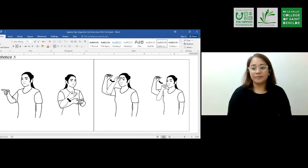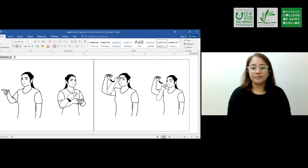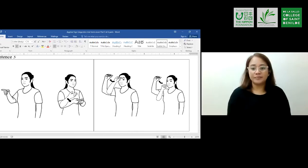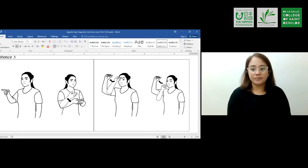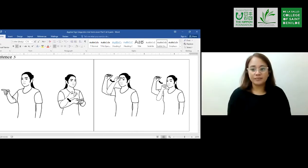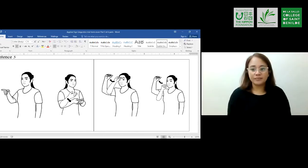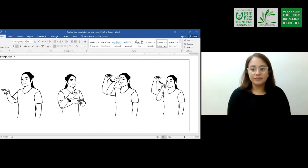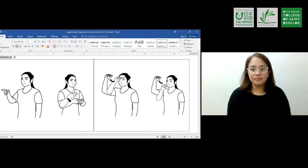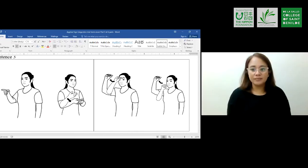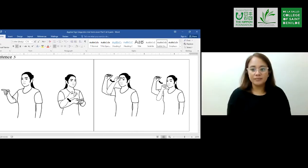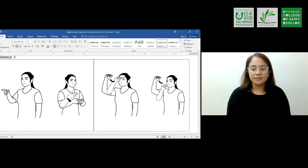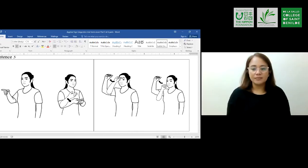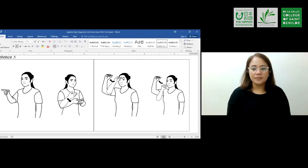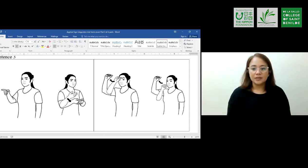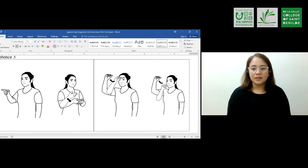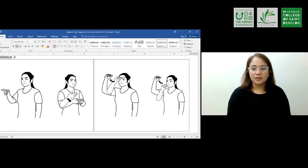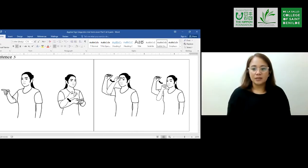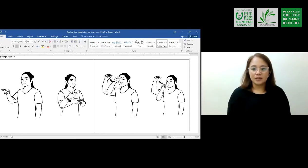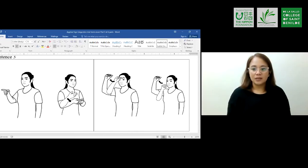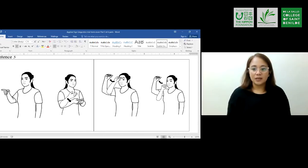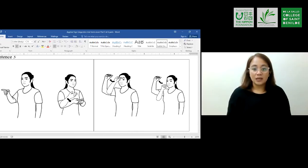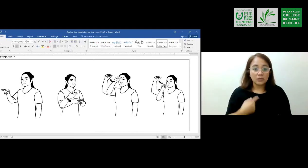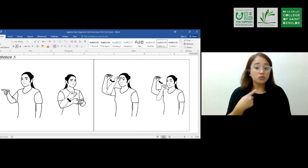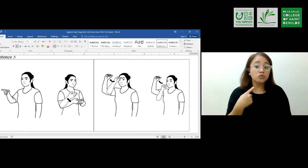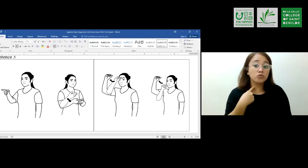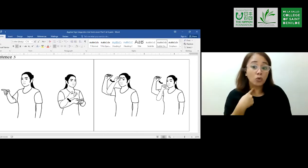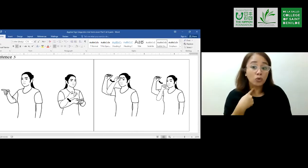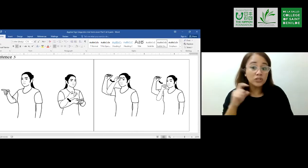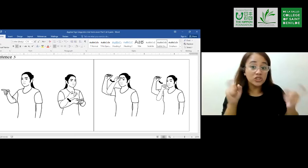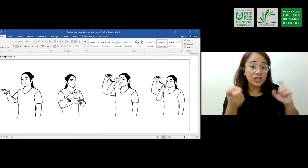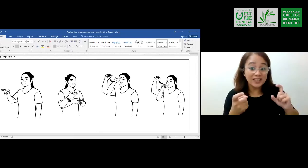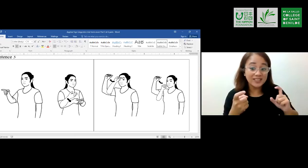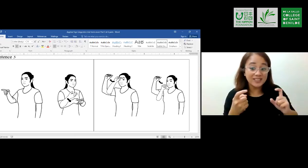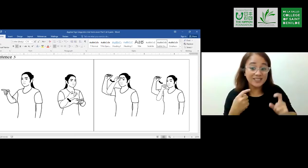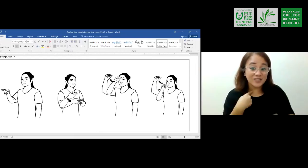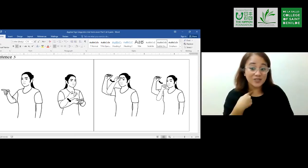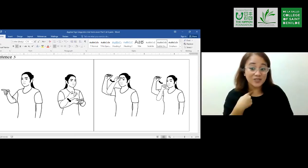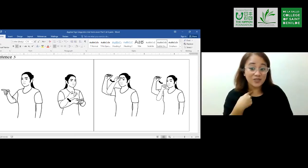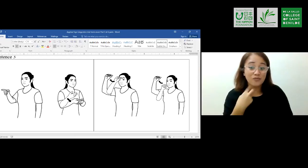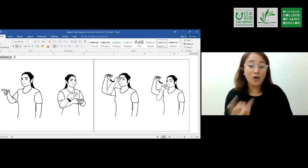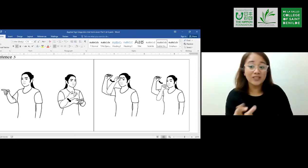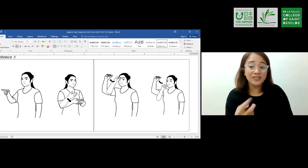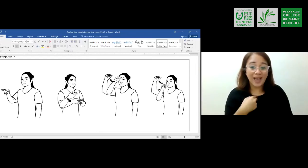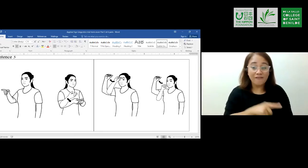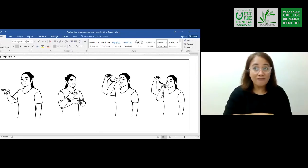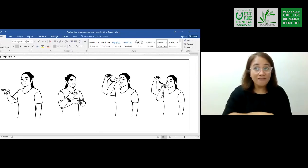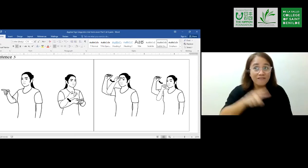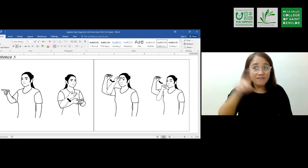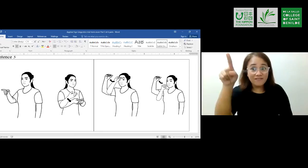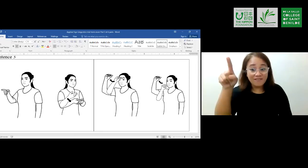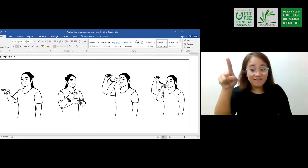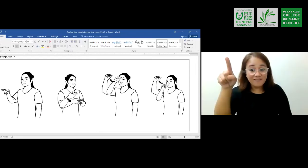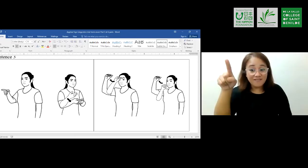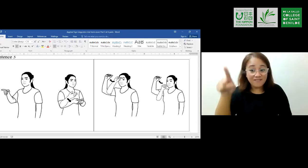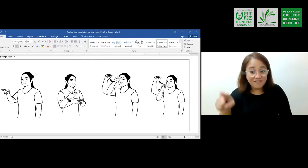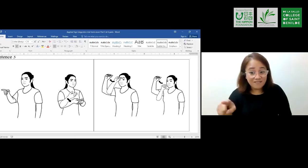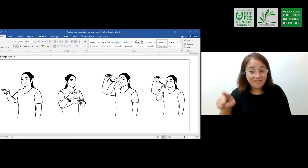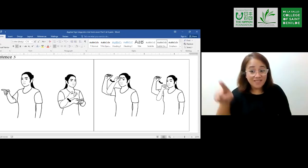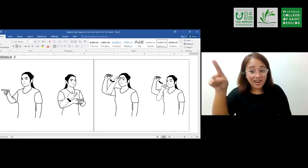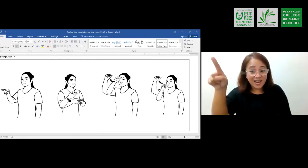in intonation, which a voice, which is like raising your eyebrows and